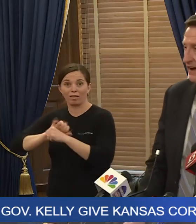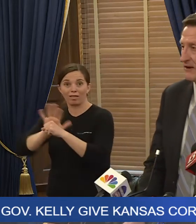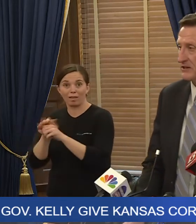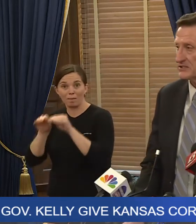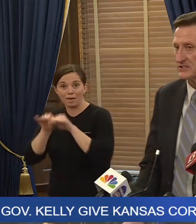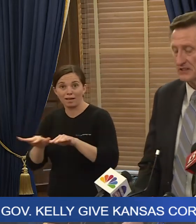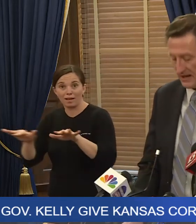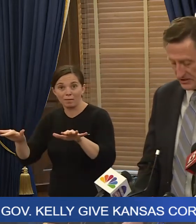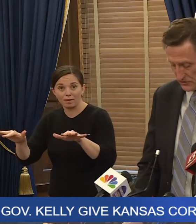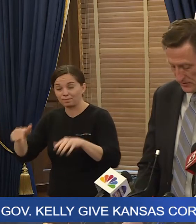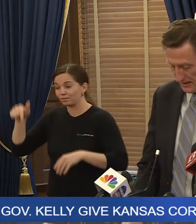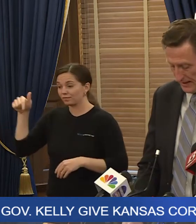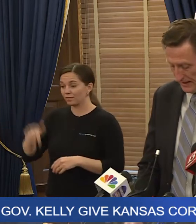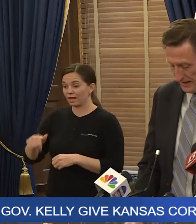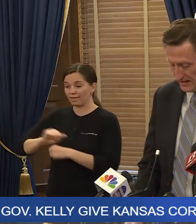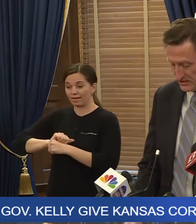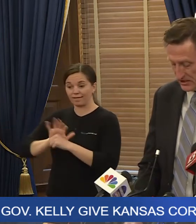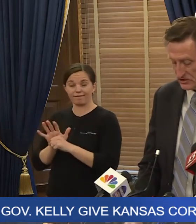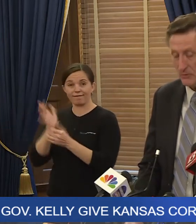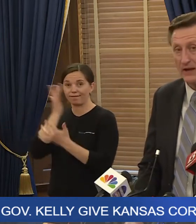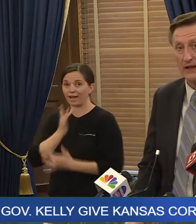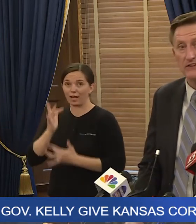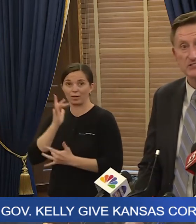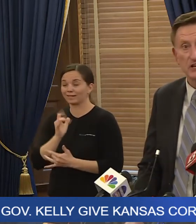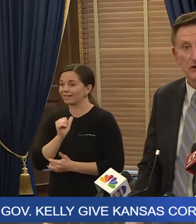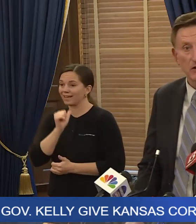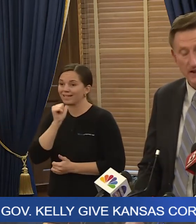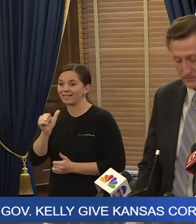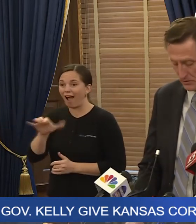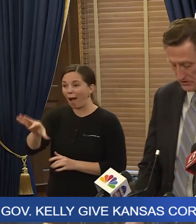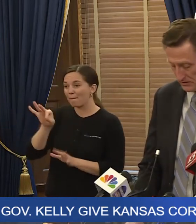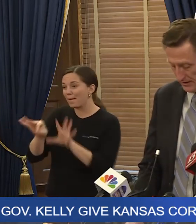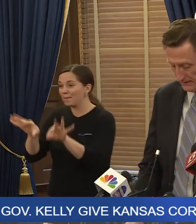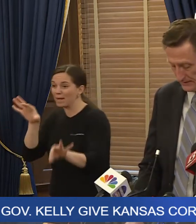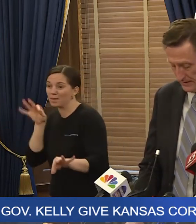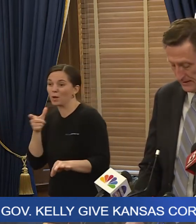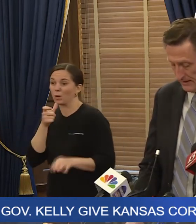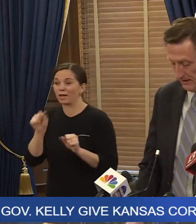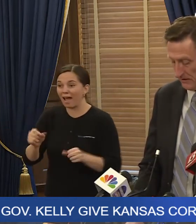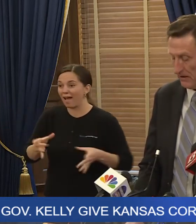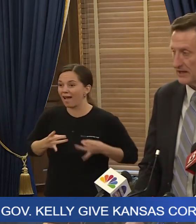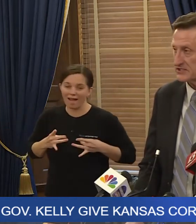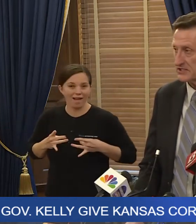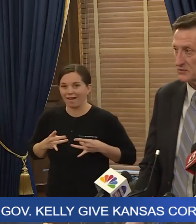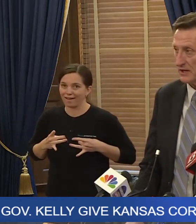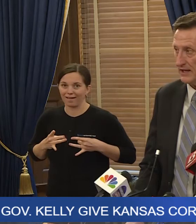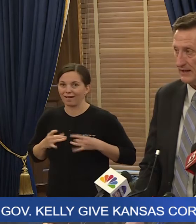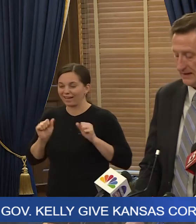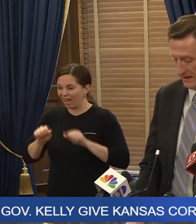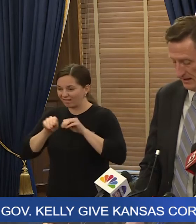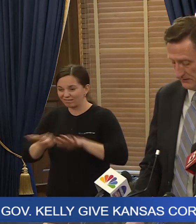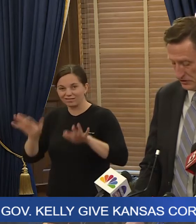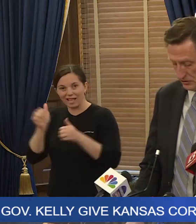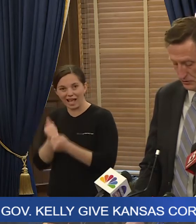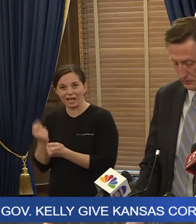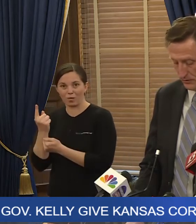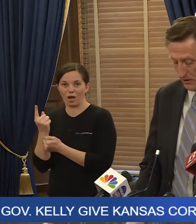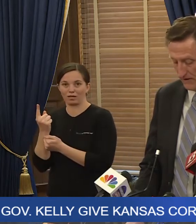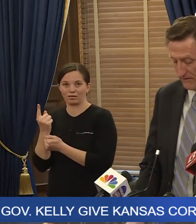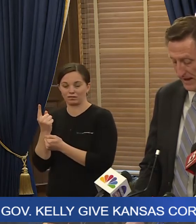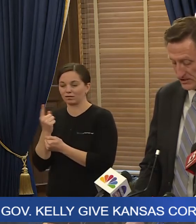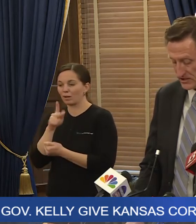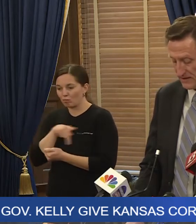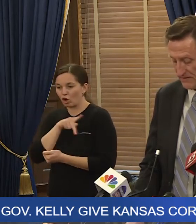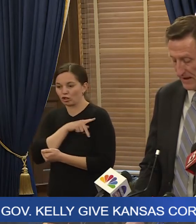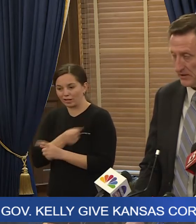This virus does not discriminate and has touched so many of us in our lives personally. Our loss this week of 2 from